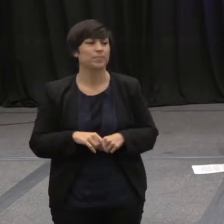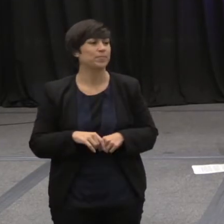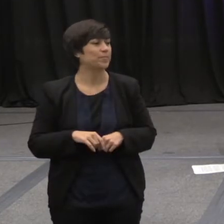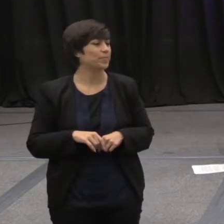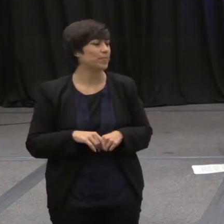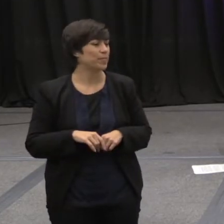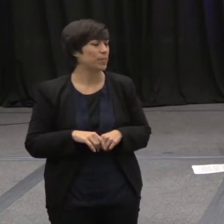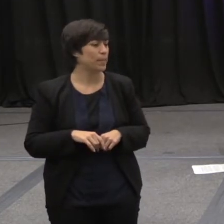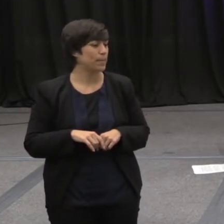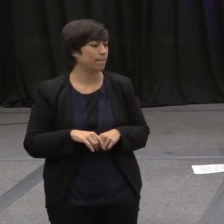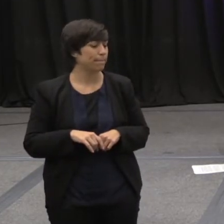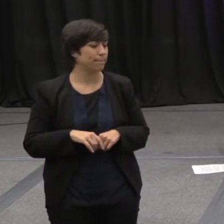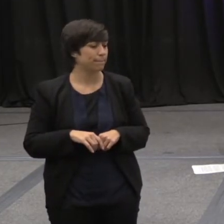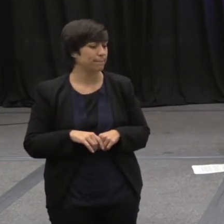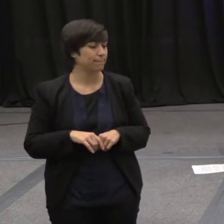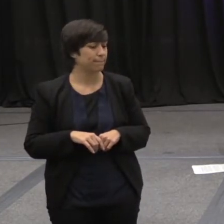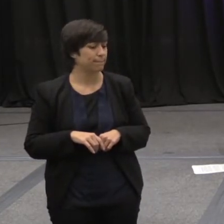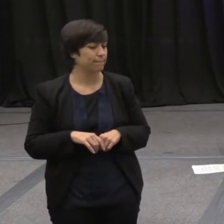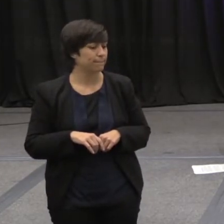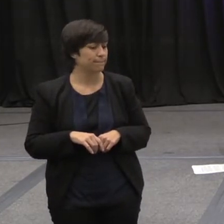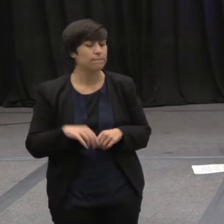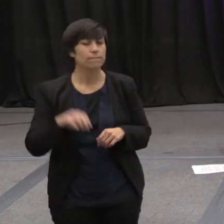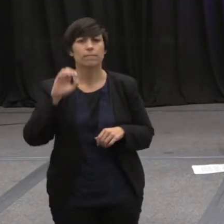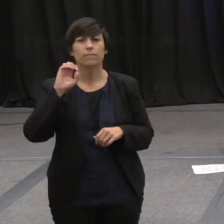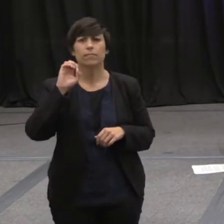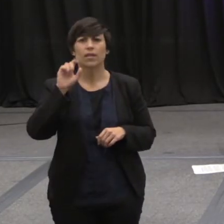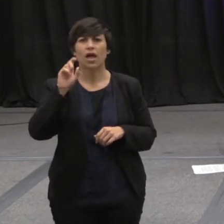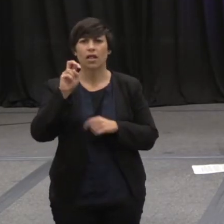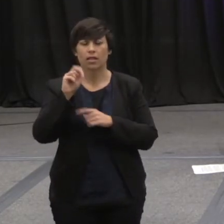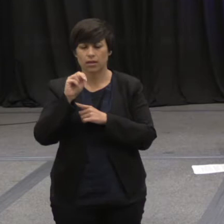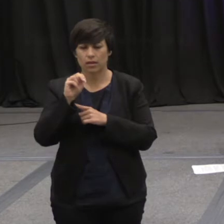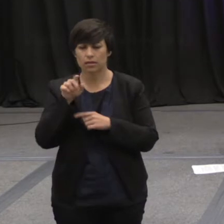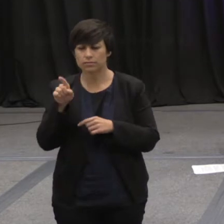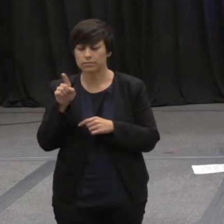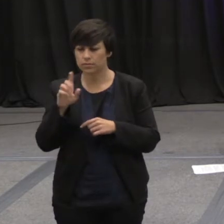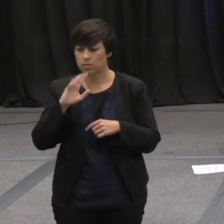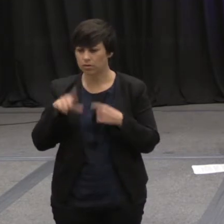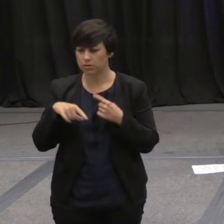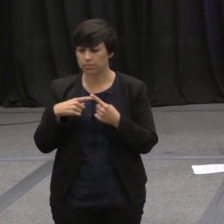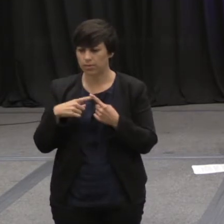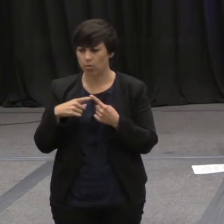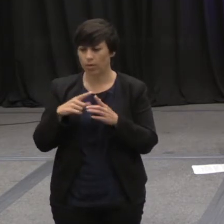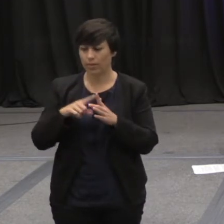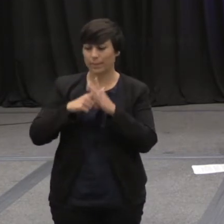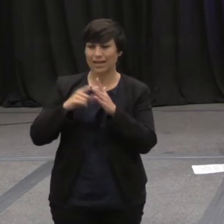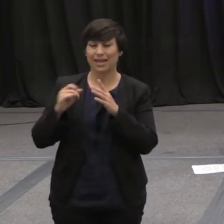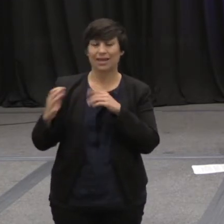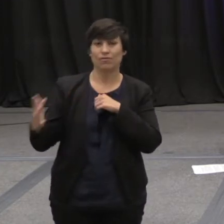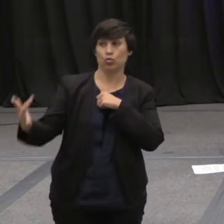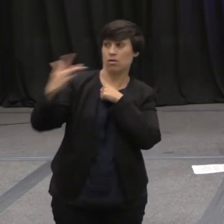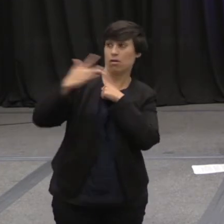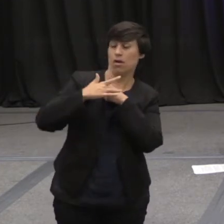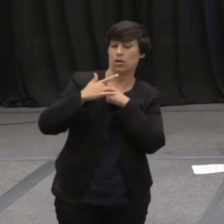really low. And Ellen talks about, but I remember how in the beginning, if you touched me,